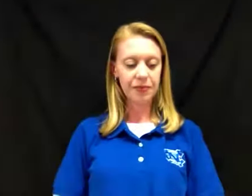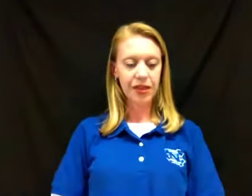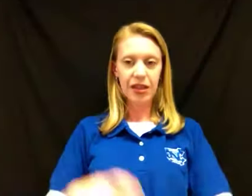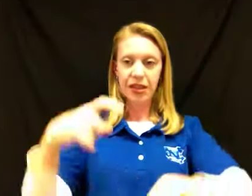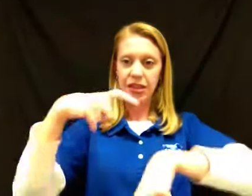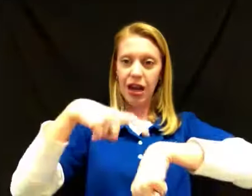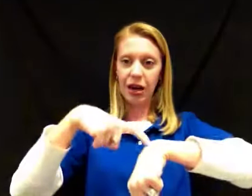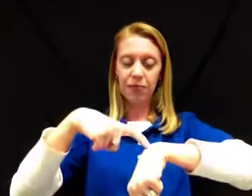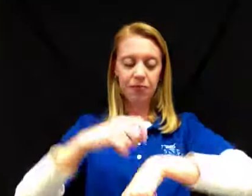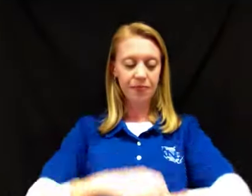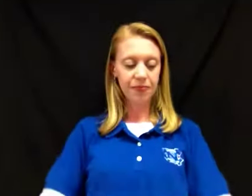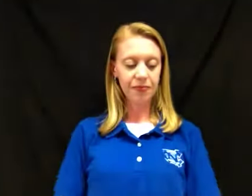Time.